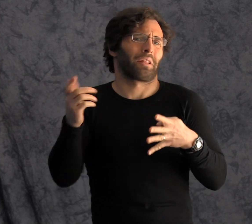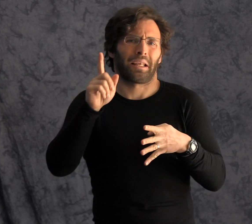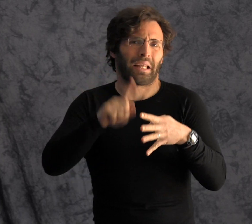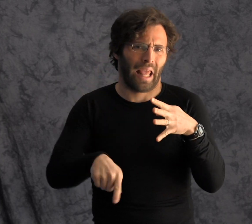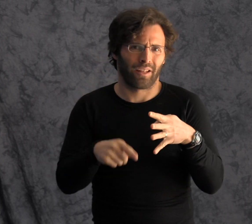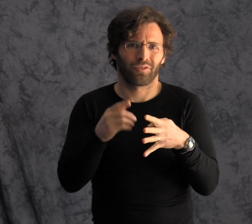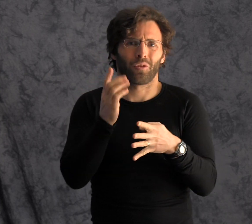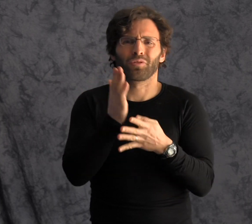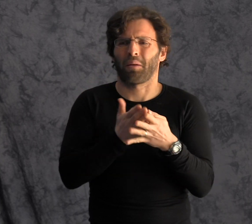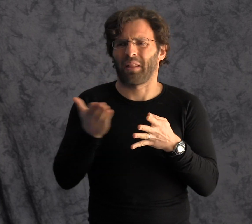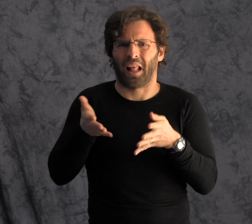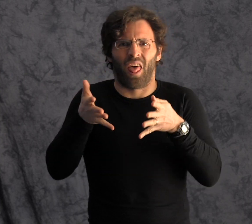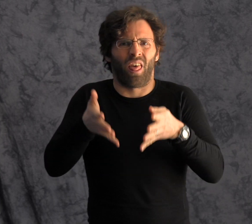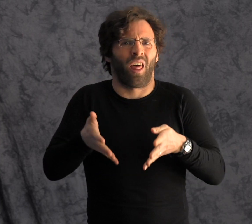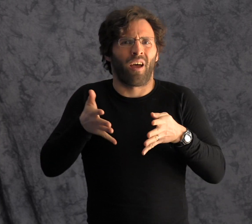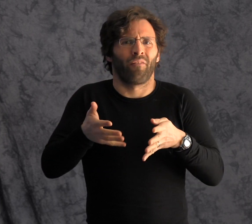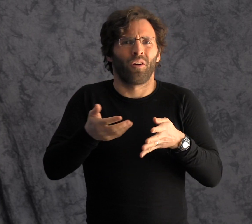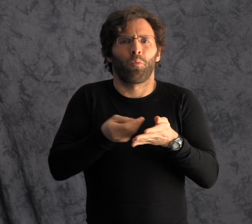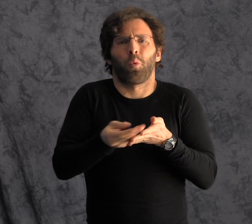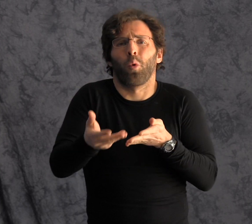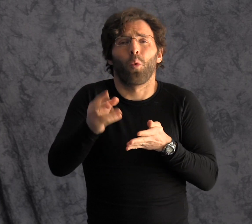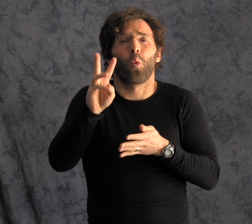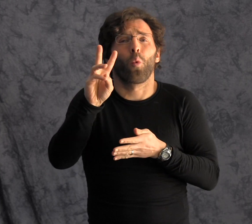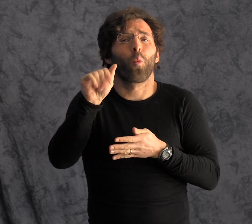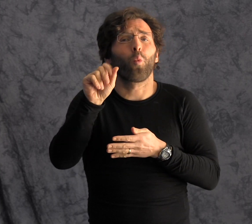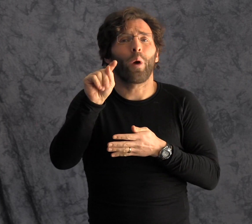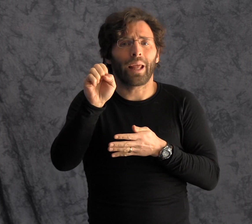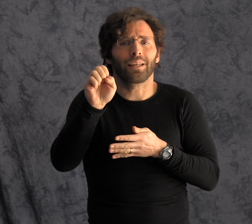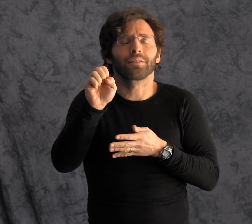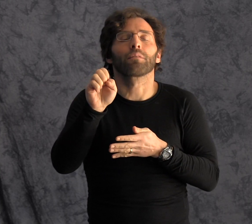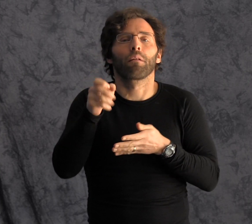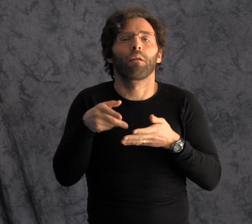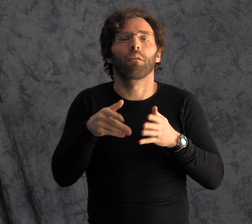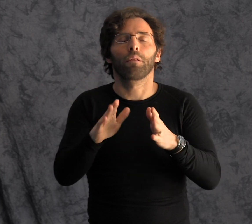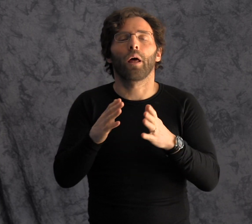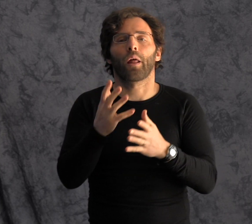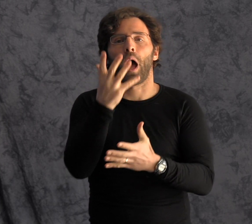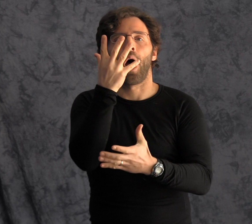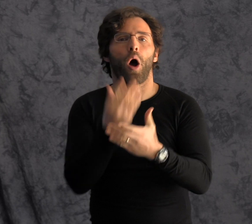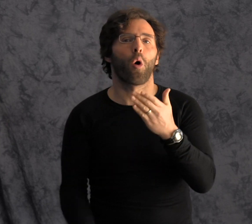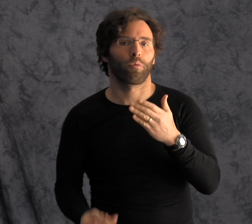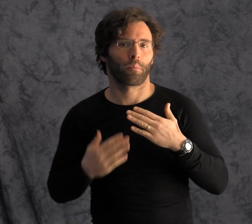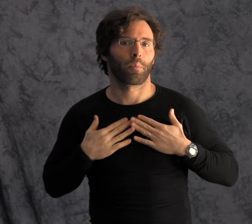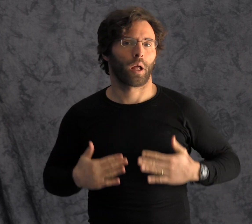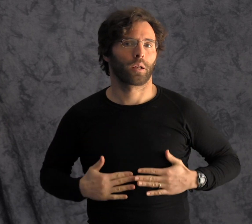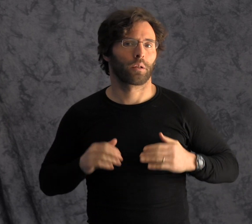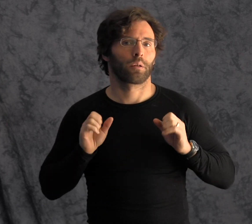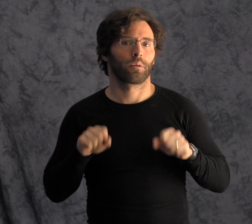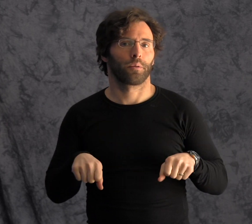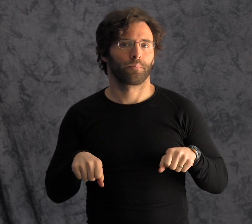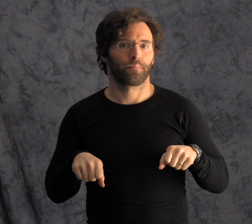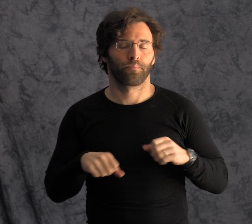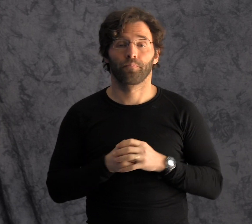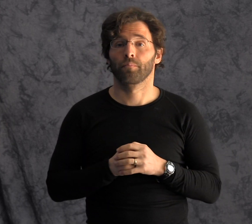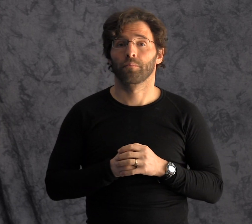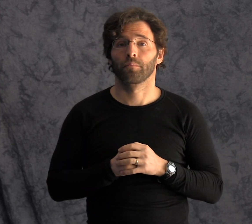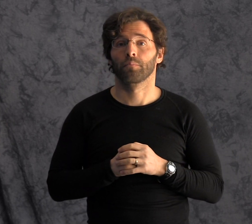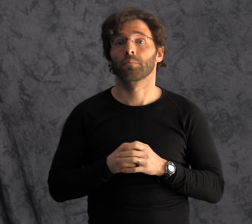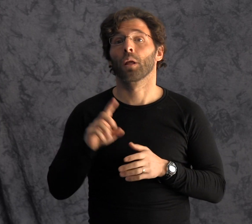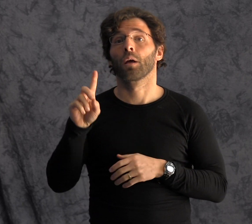rid of solid waste. The digestive system, from an anatomical standpoint, is really divided into 2 subdivisions. The